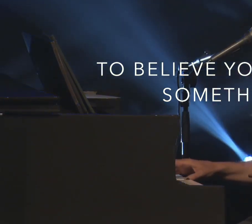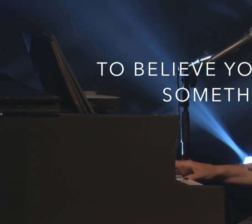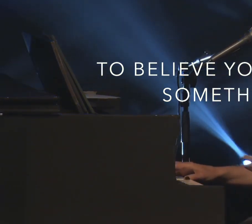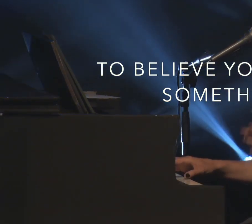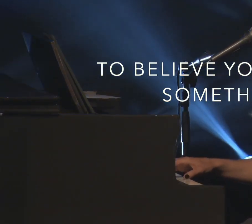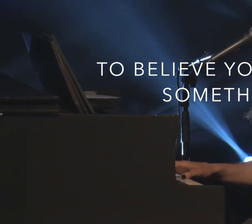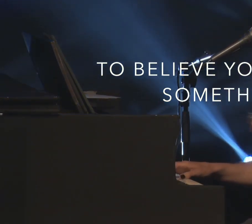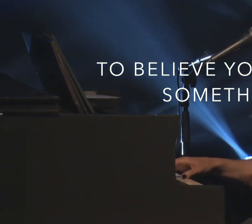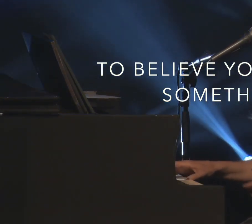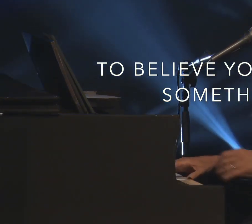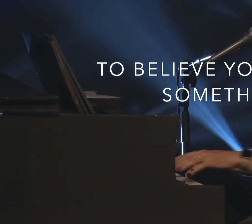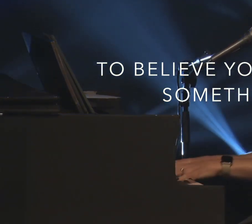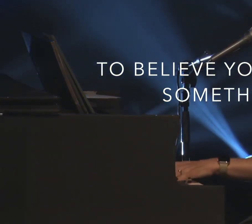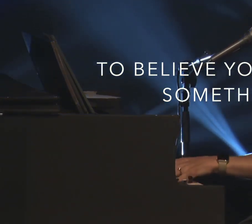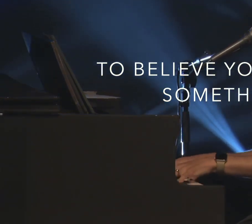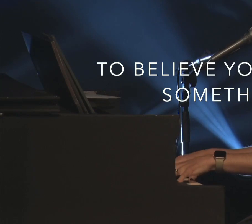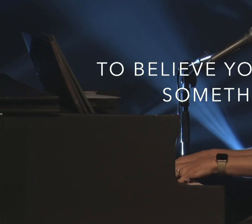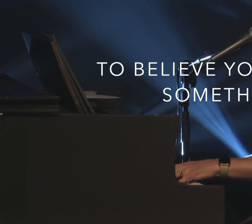something good.